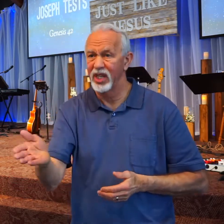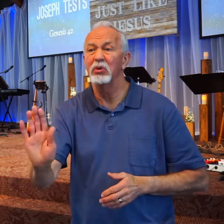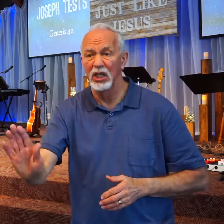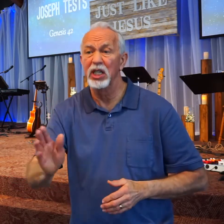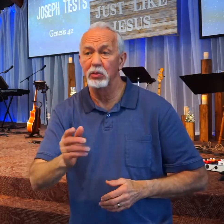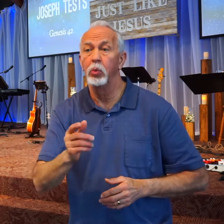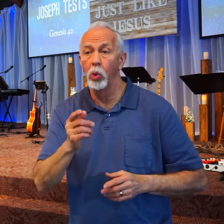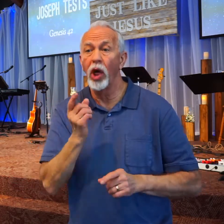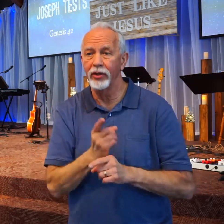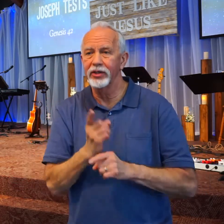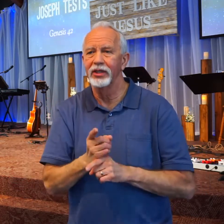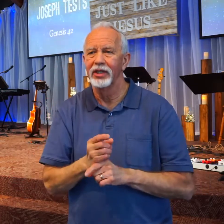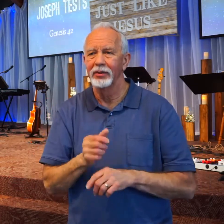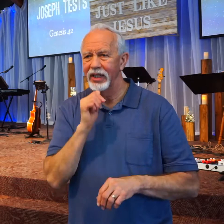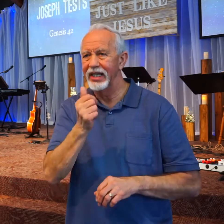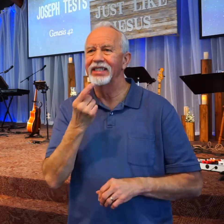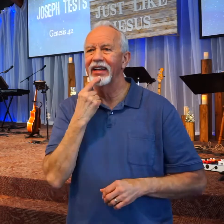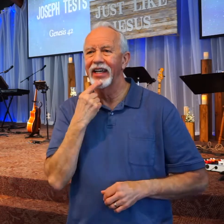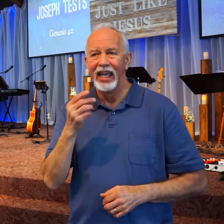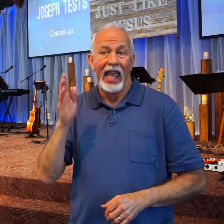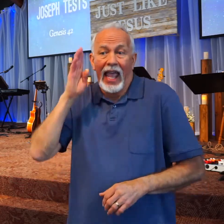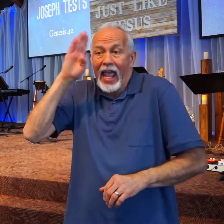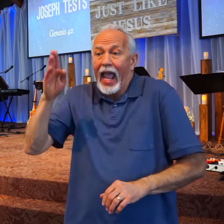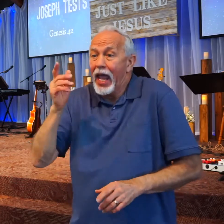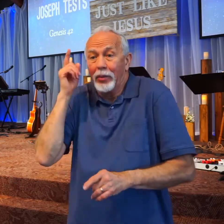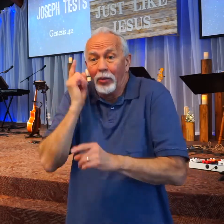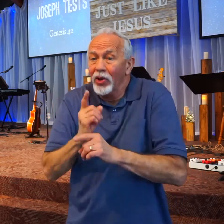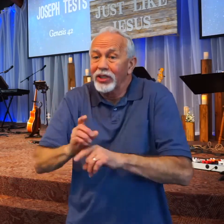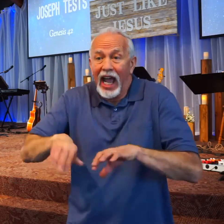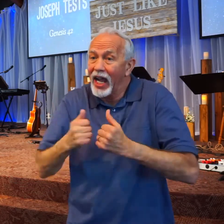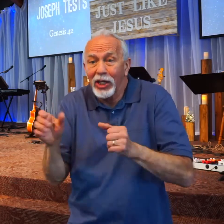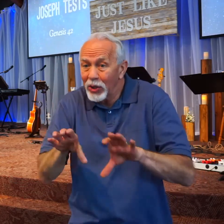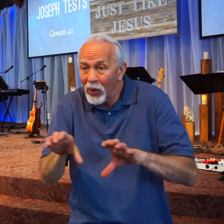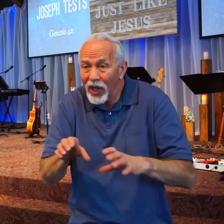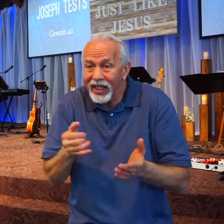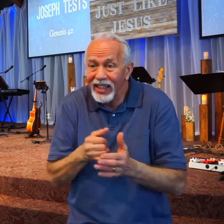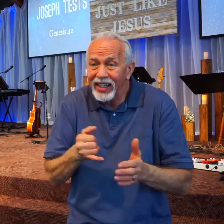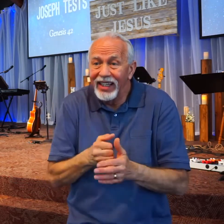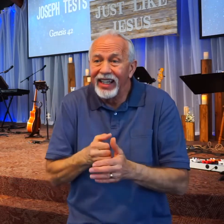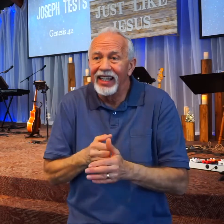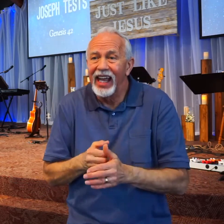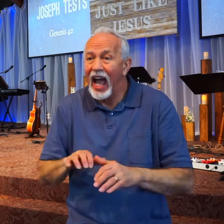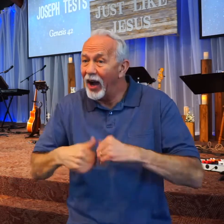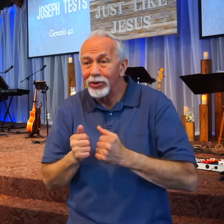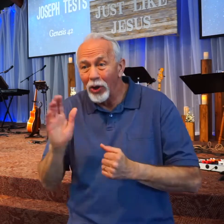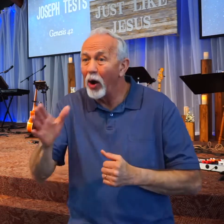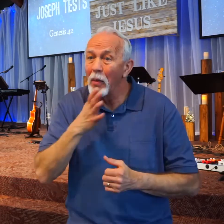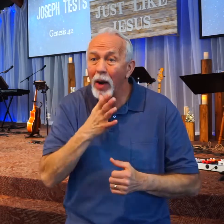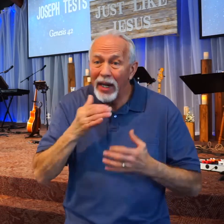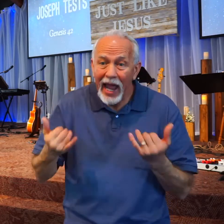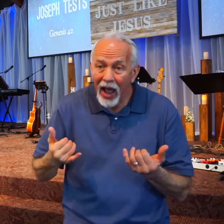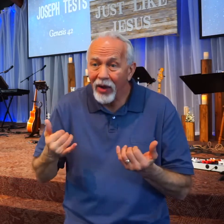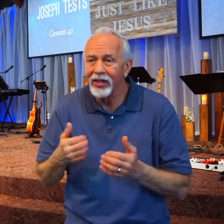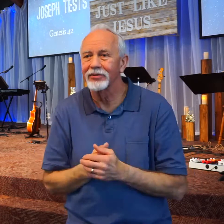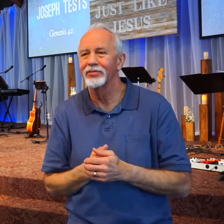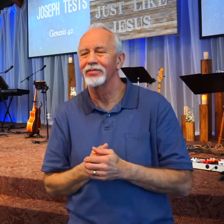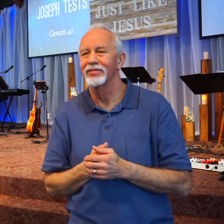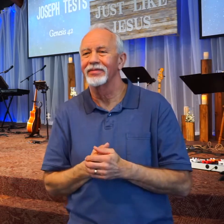But instead of saying, "Hey, brothers, how you guys doing?" Or as we would say in Georgia, "How's your mama and them?"